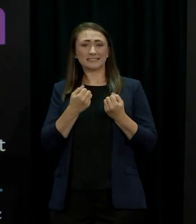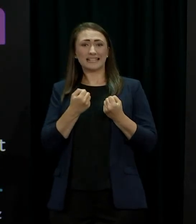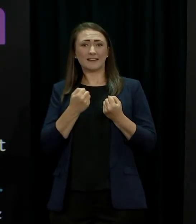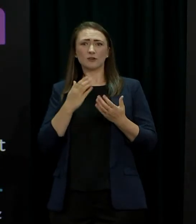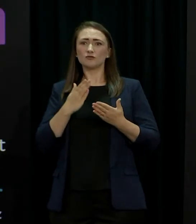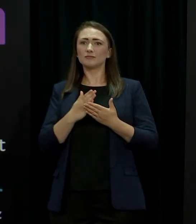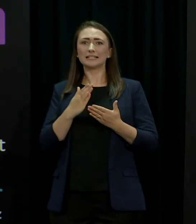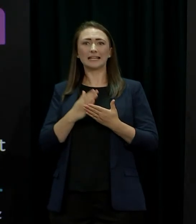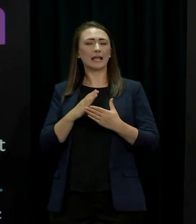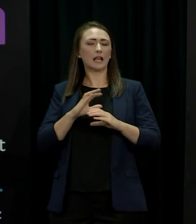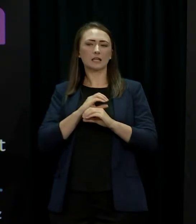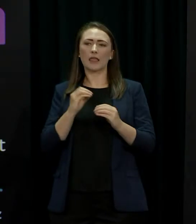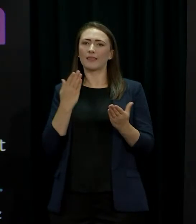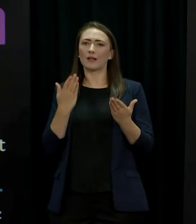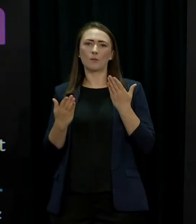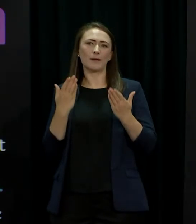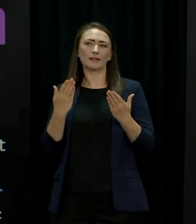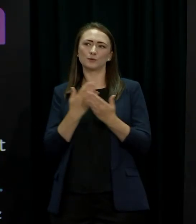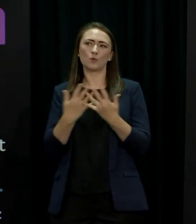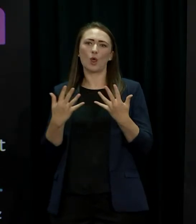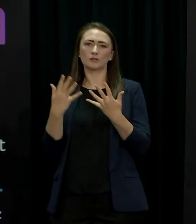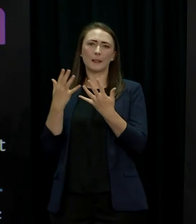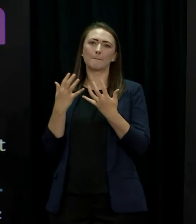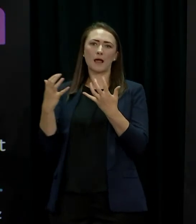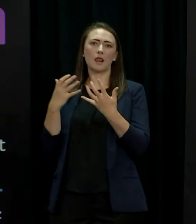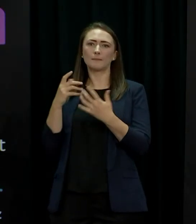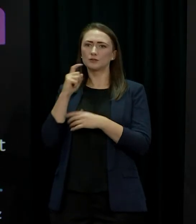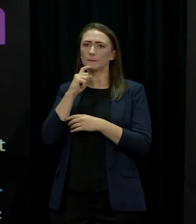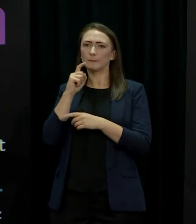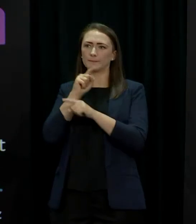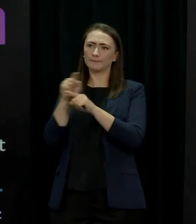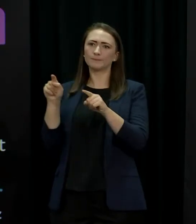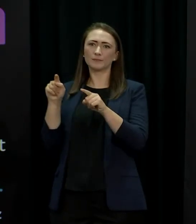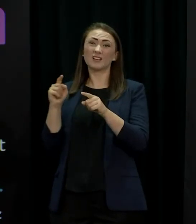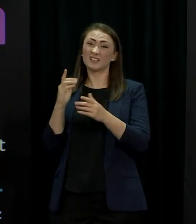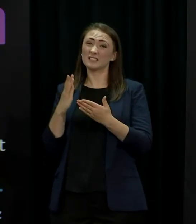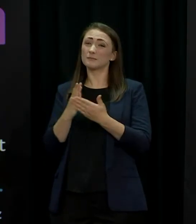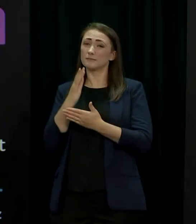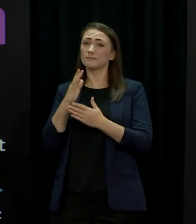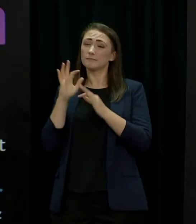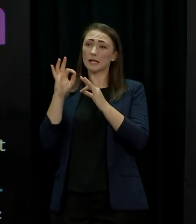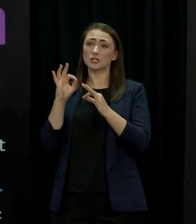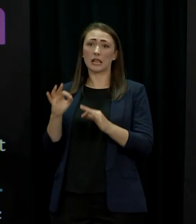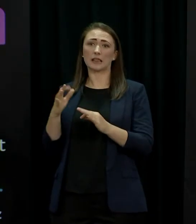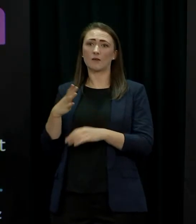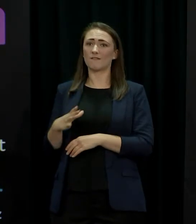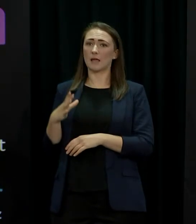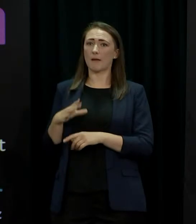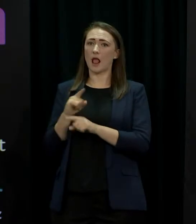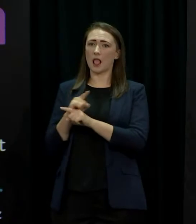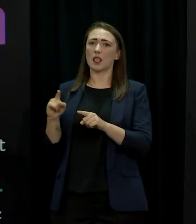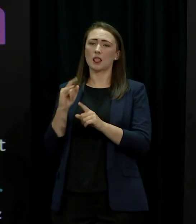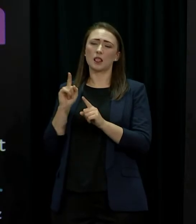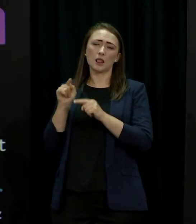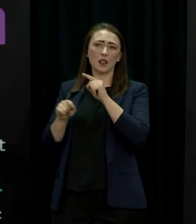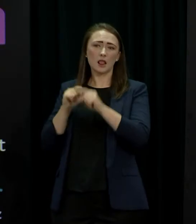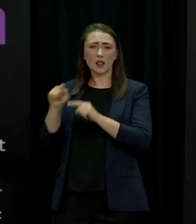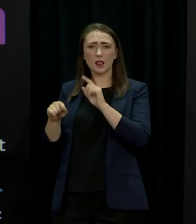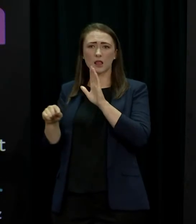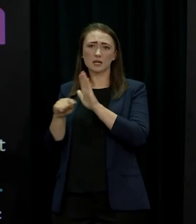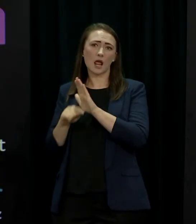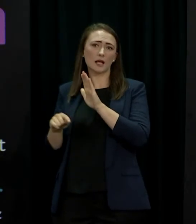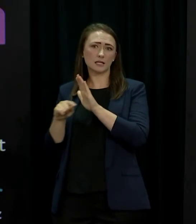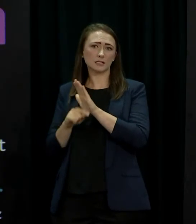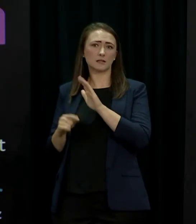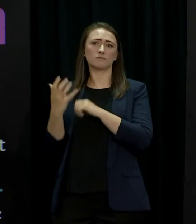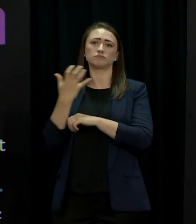nothing compared with what a number of my colleagues who happen to be female get. And I think that's terrible. Any of that